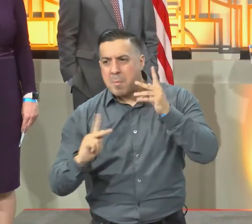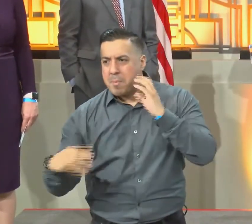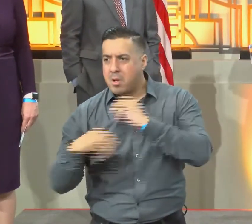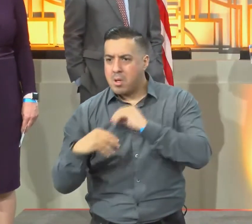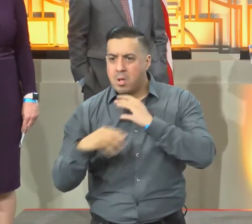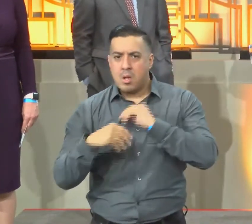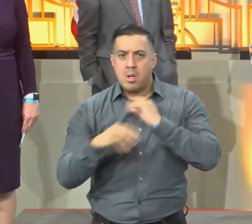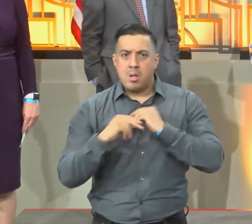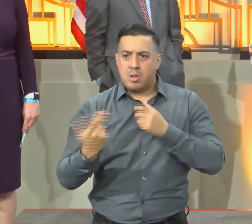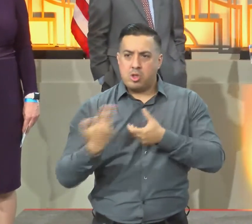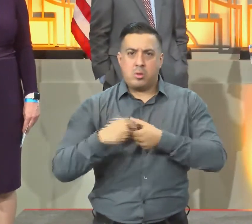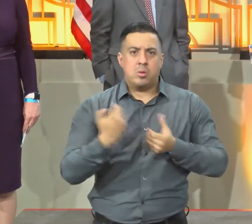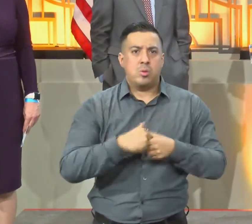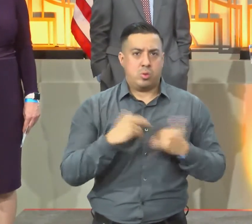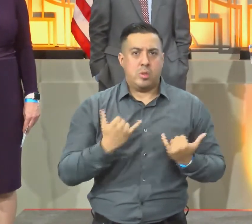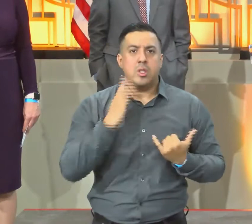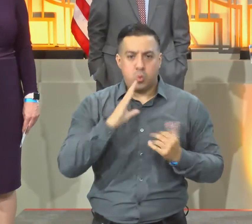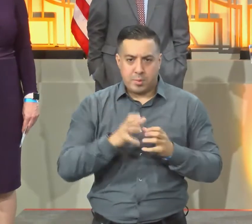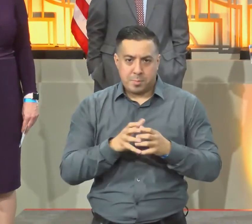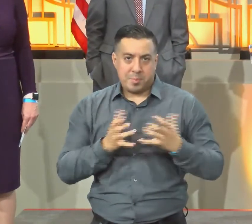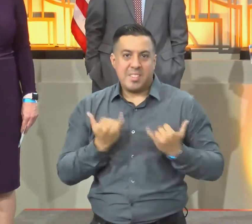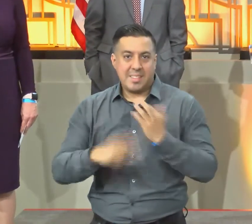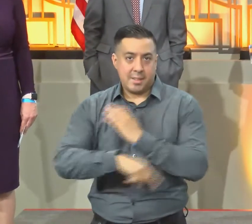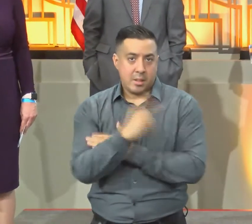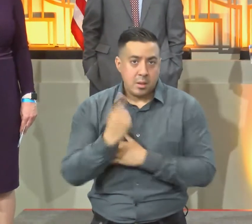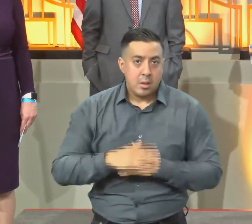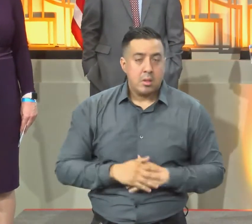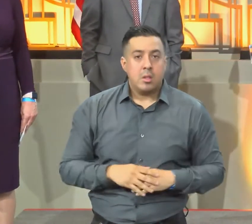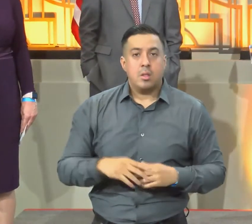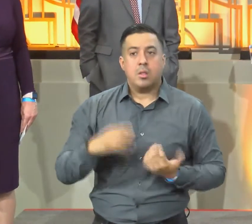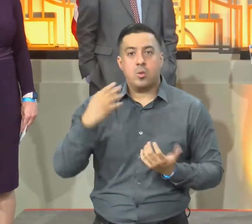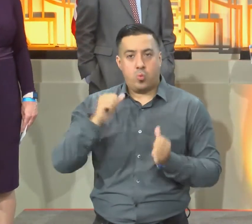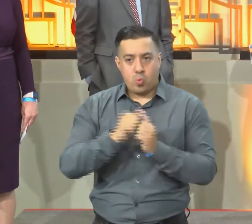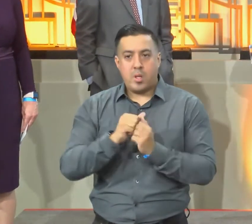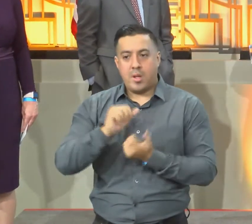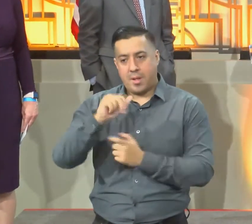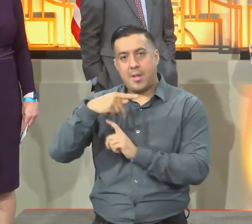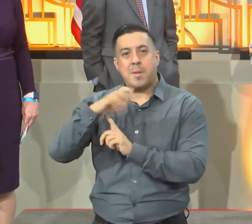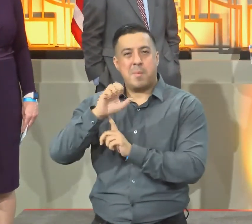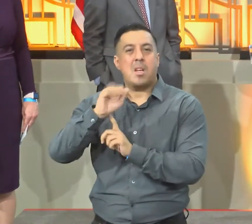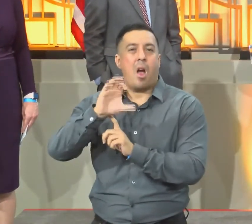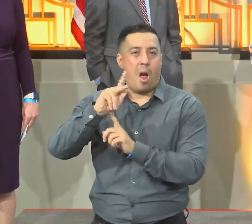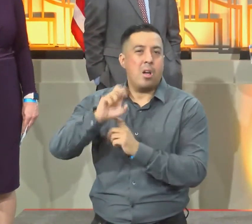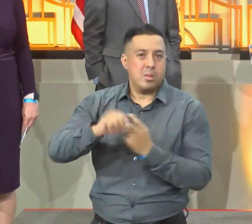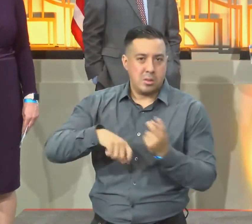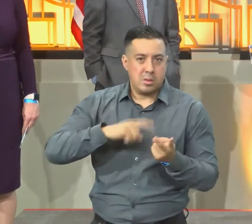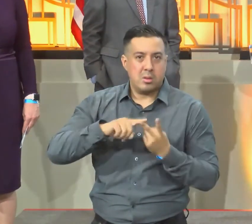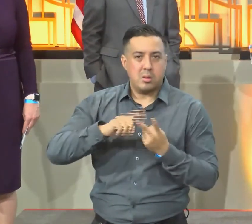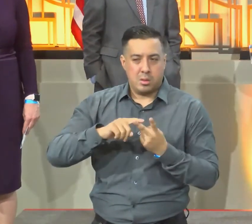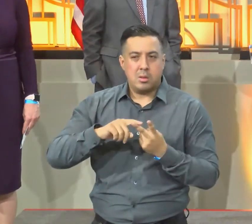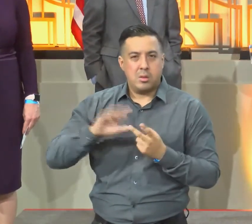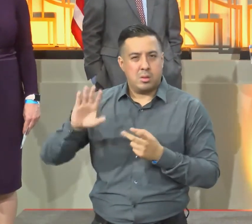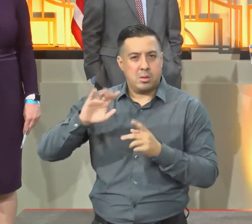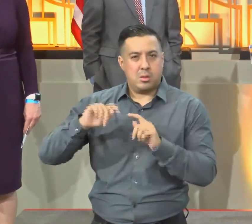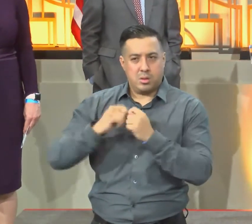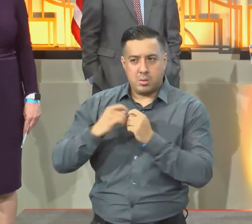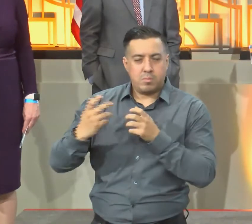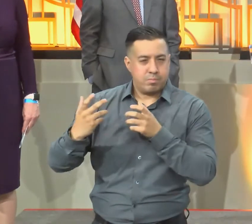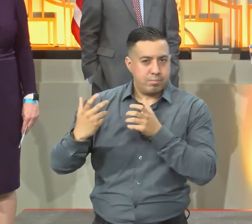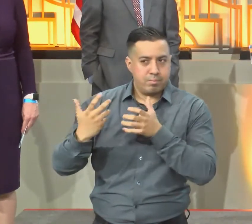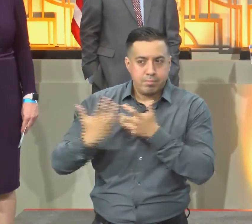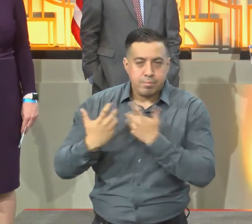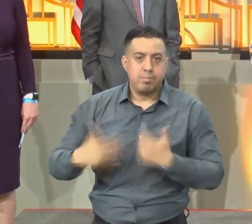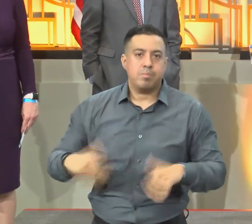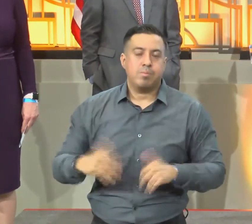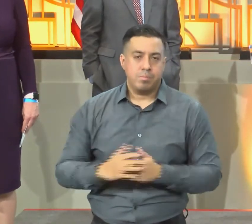it's going to grow and expand today with Magpies and Peacocks. We have incredible partners working with